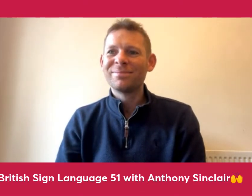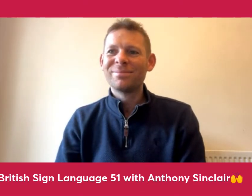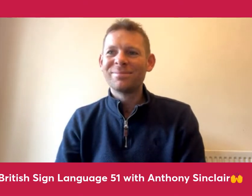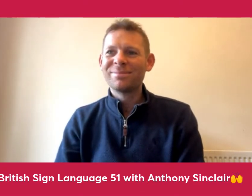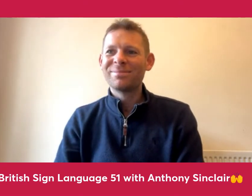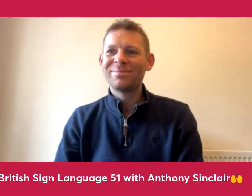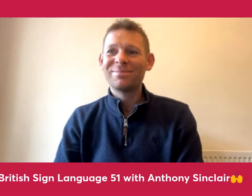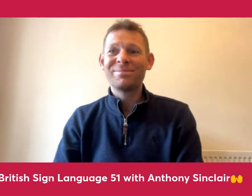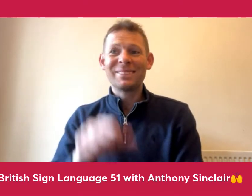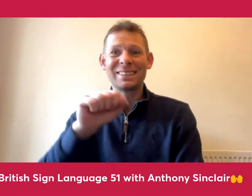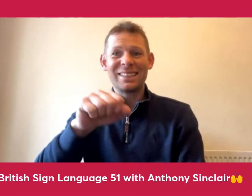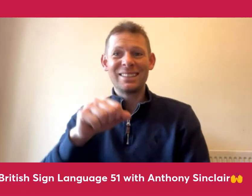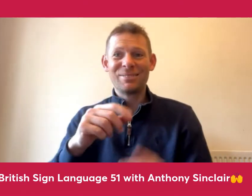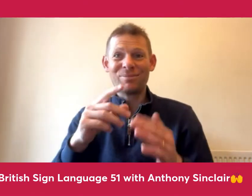city.